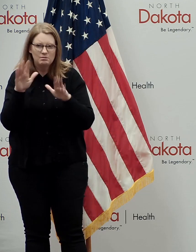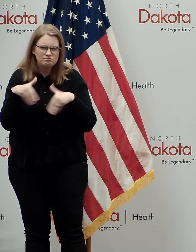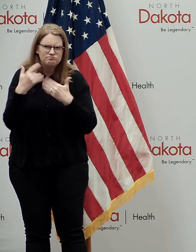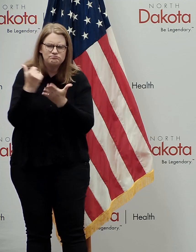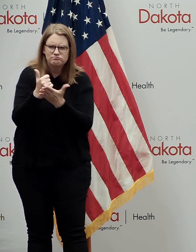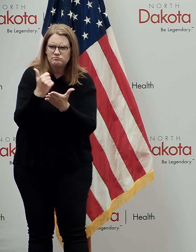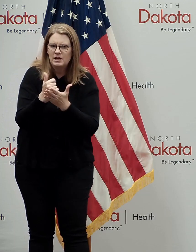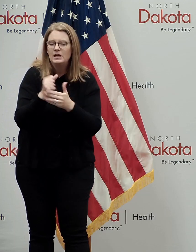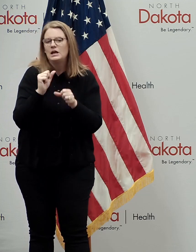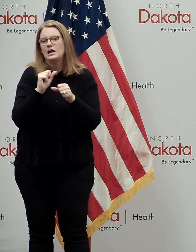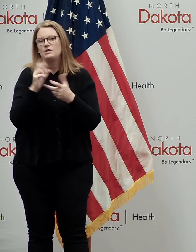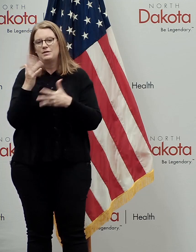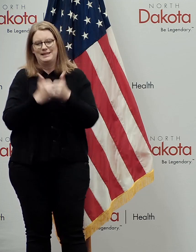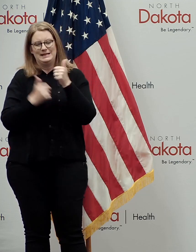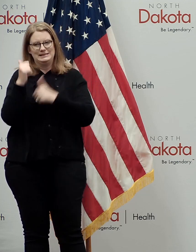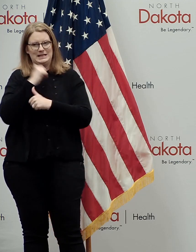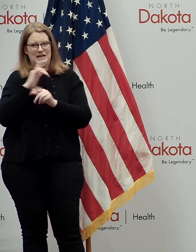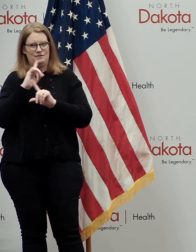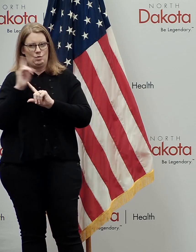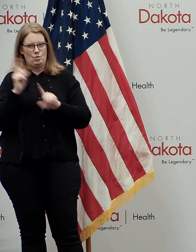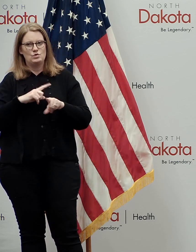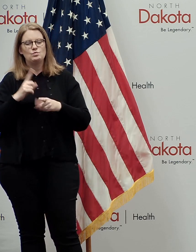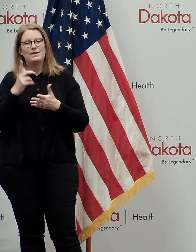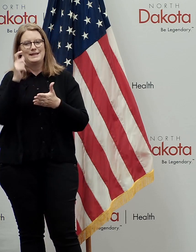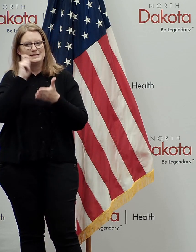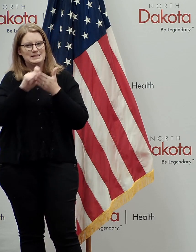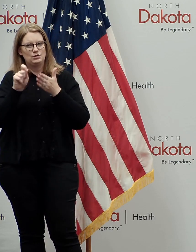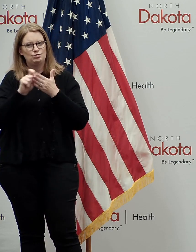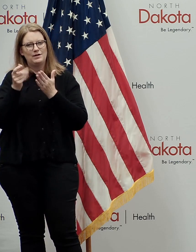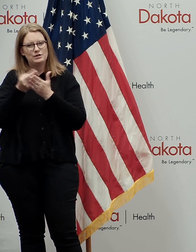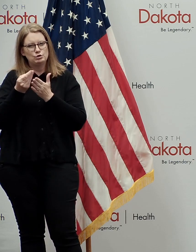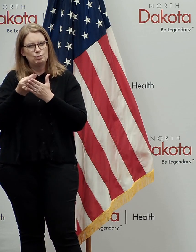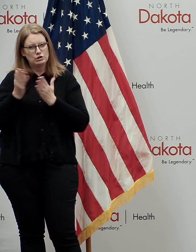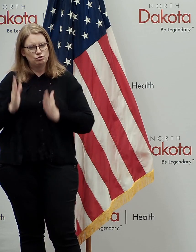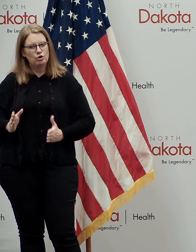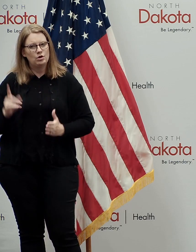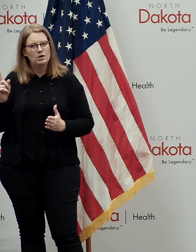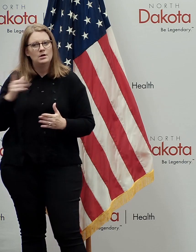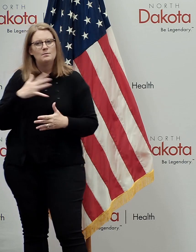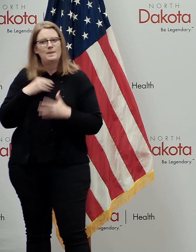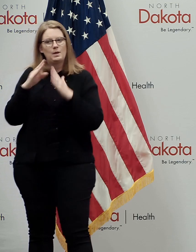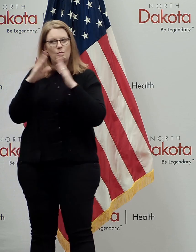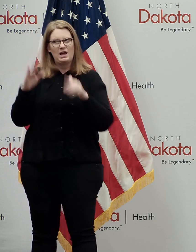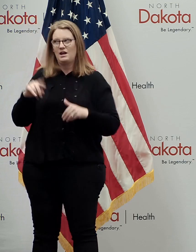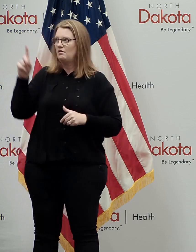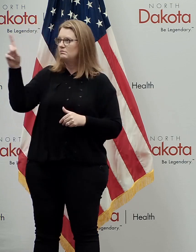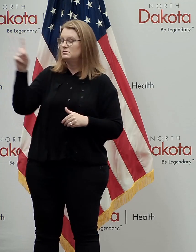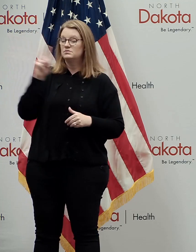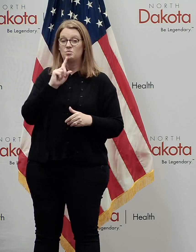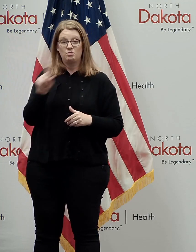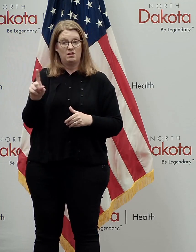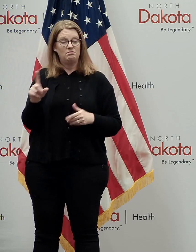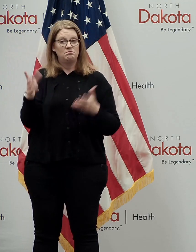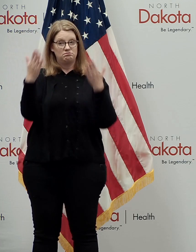working through the executive orders and with the Secretary of Treasury to do that. But the White House, as they stated today, remains very open